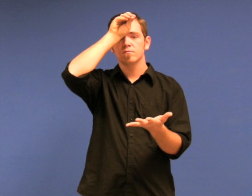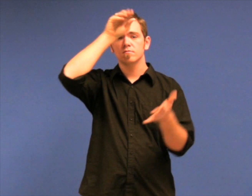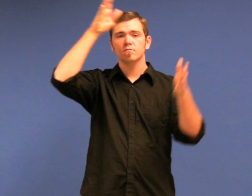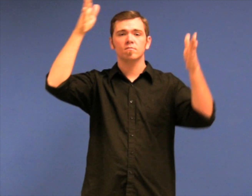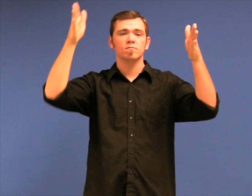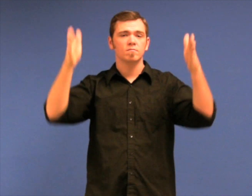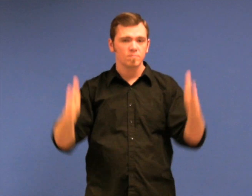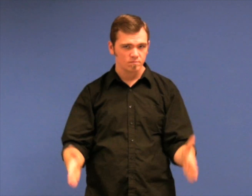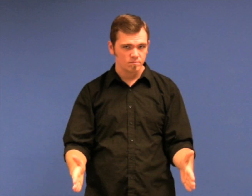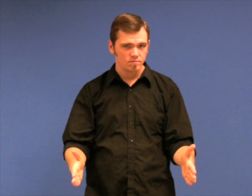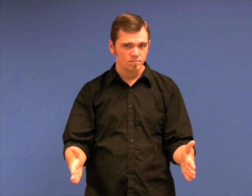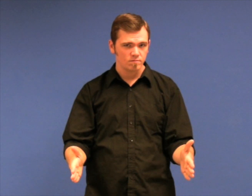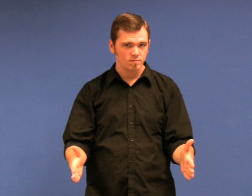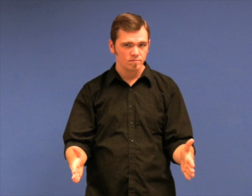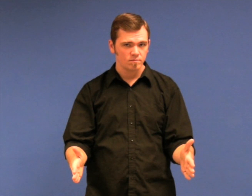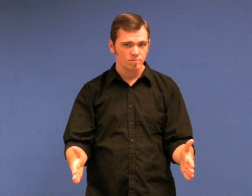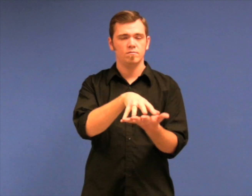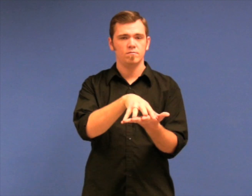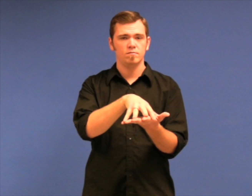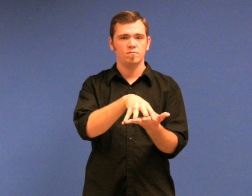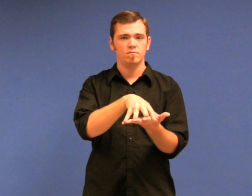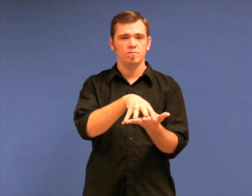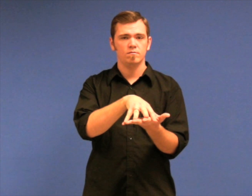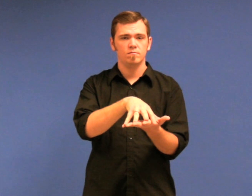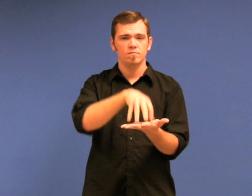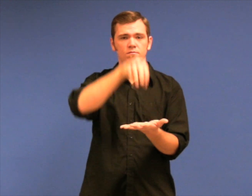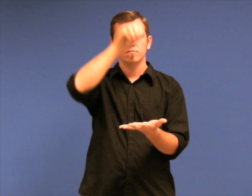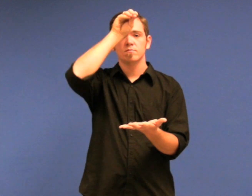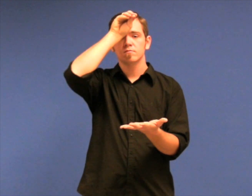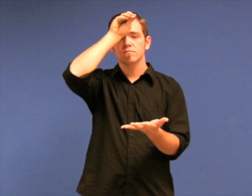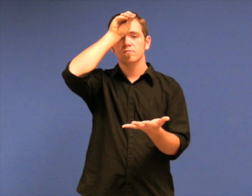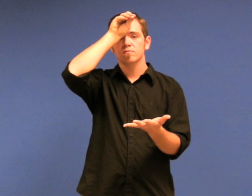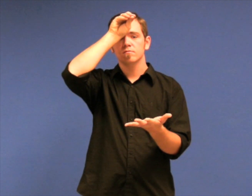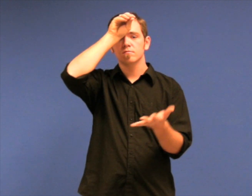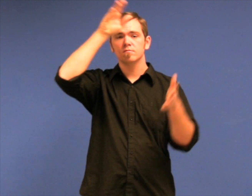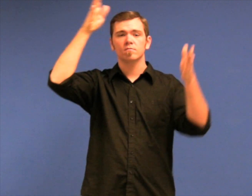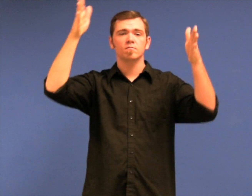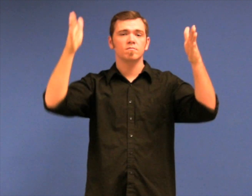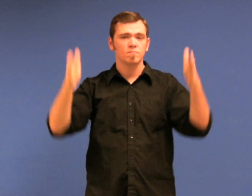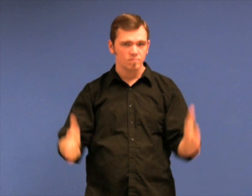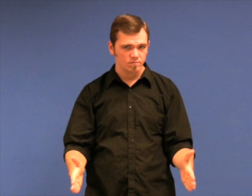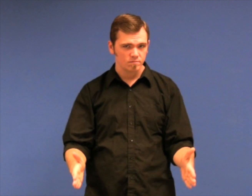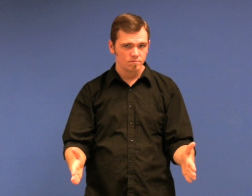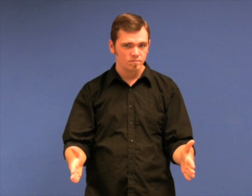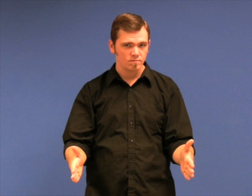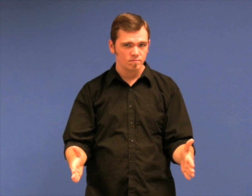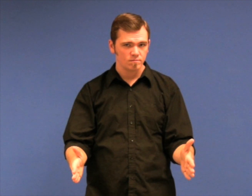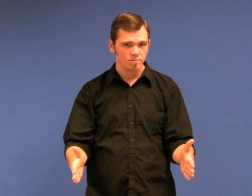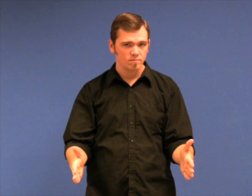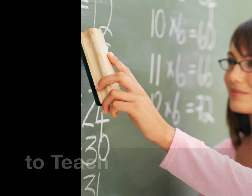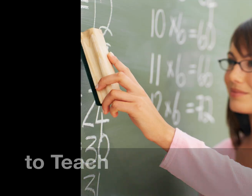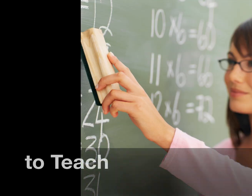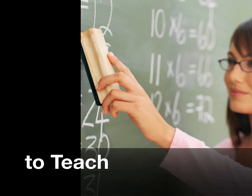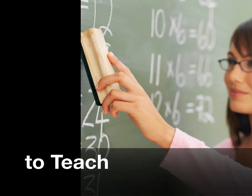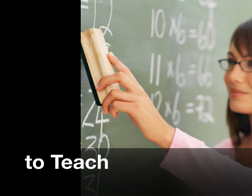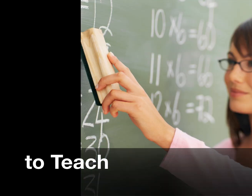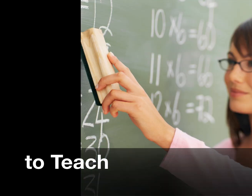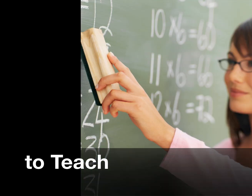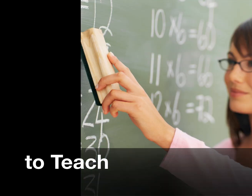learn, That's the agent. We'll talk about that in class. So learn, is student. Alright,